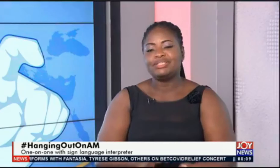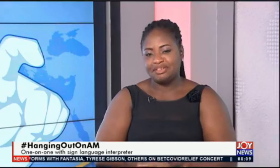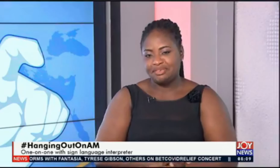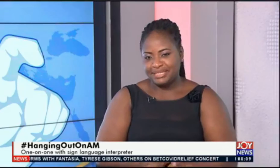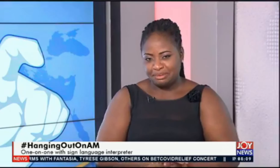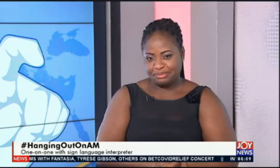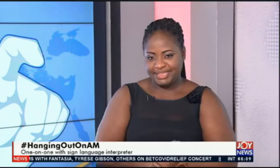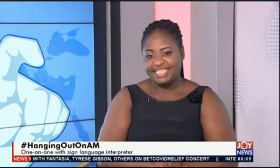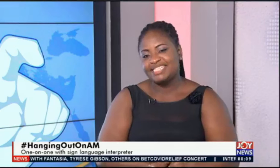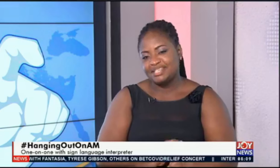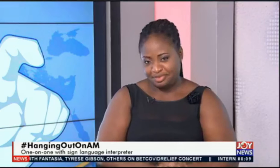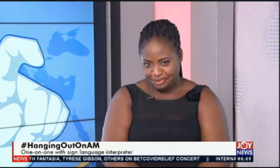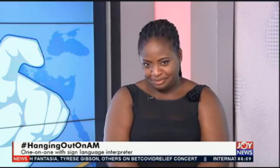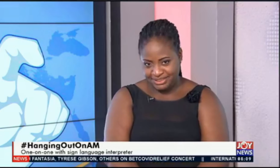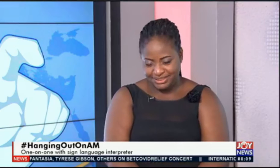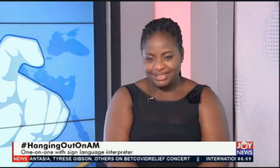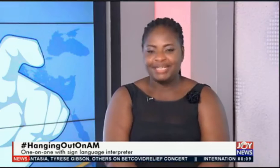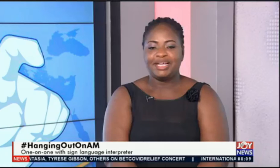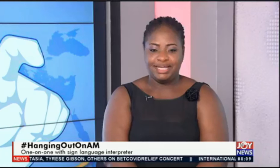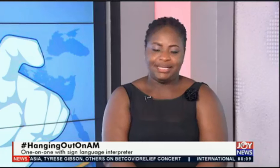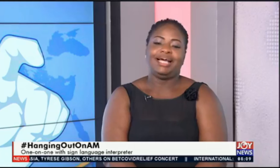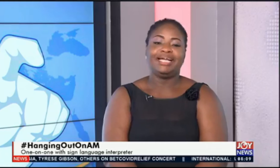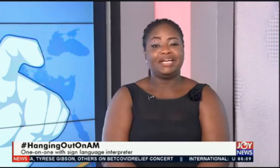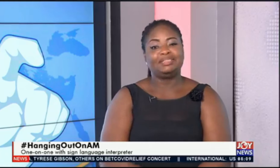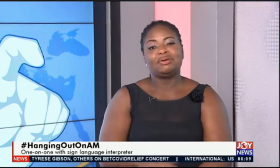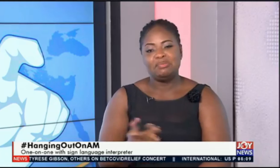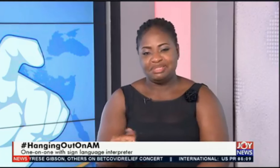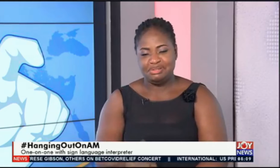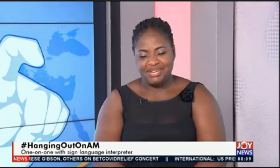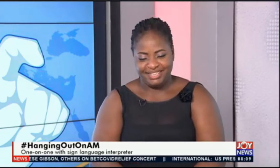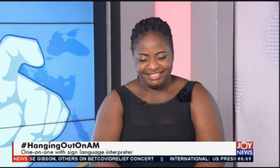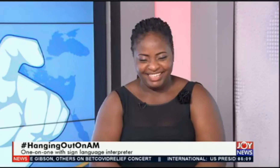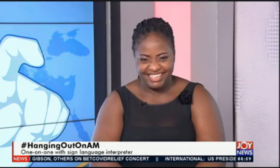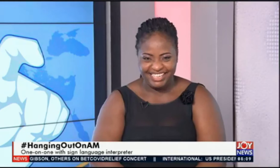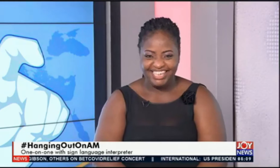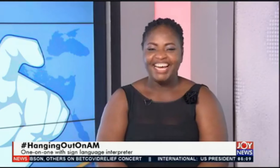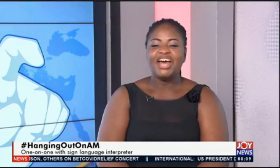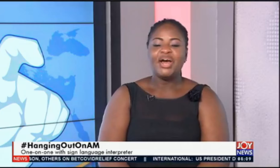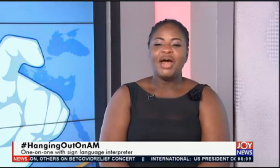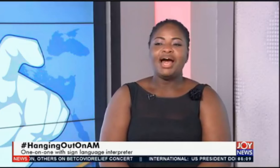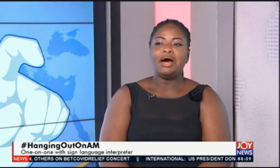it's not deaf and dumb, it's deaf. Deaf. I don't know, they'll come and beat you here. Right.